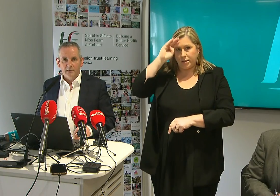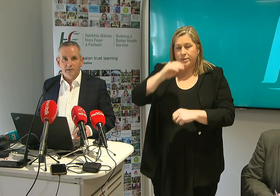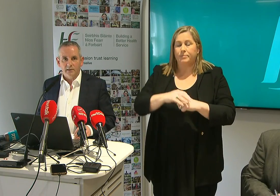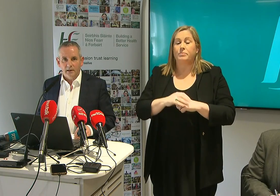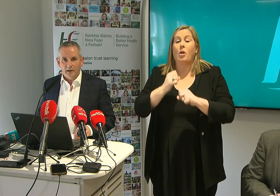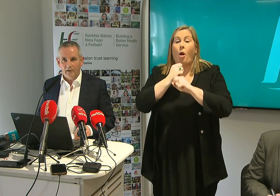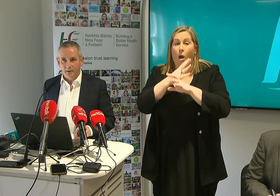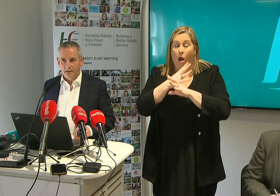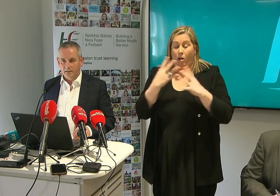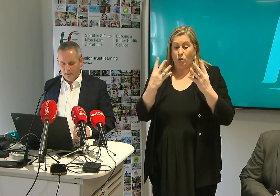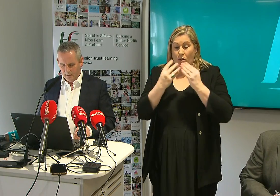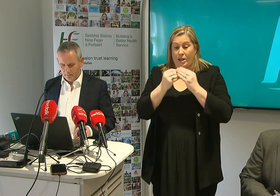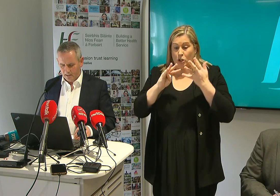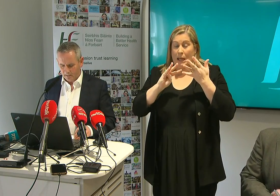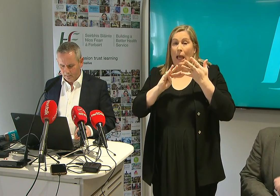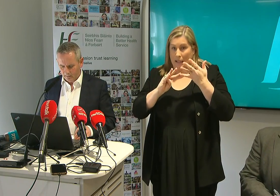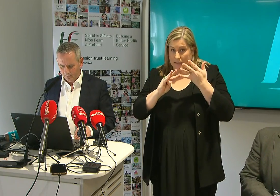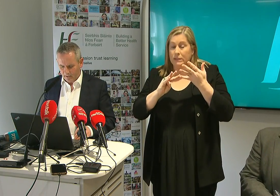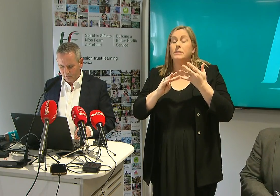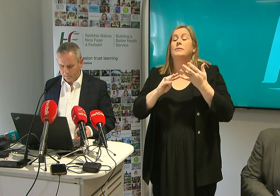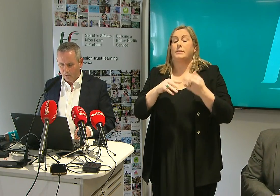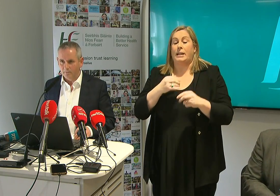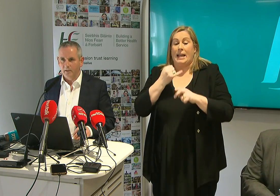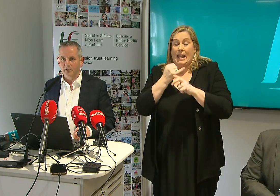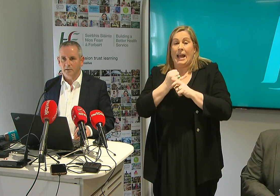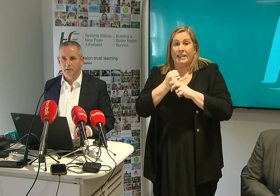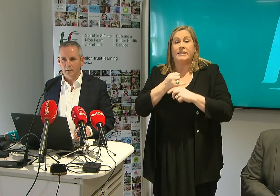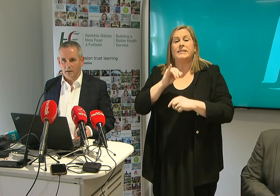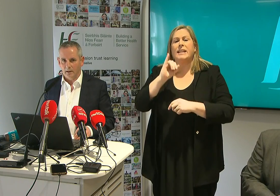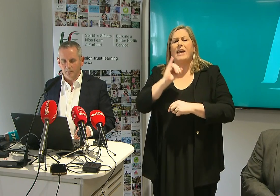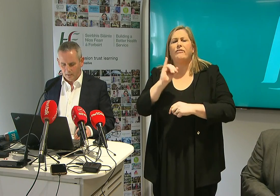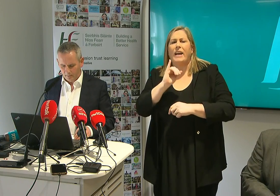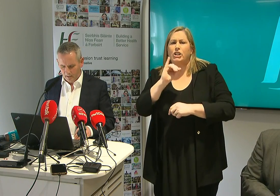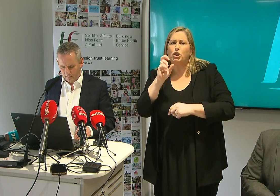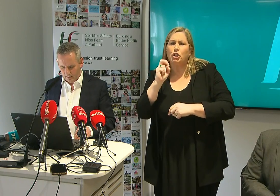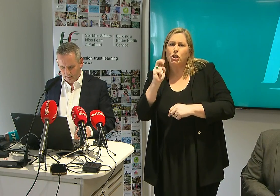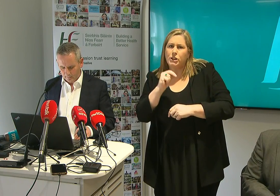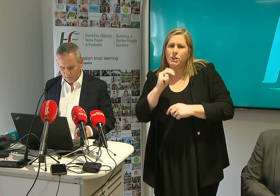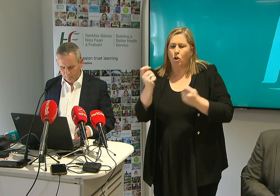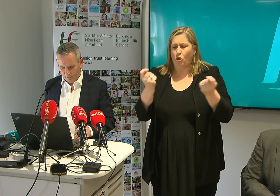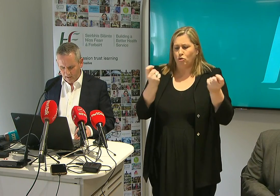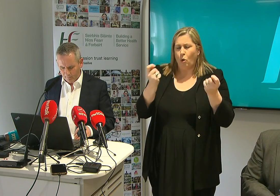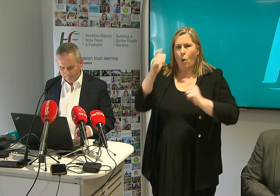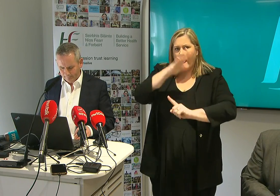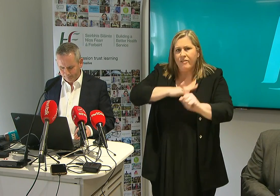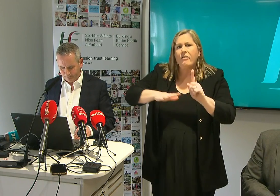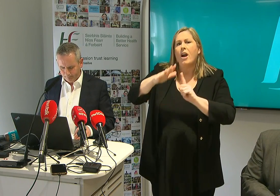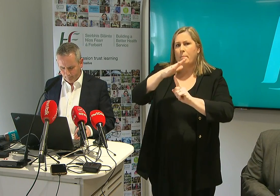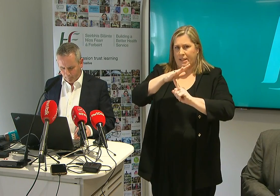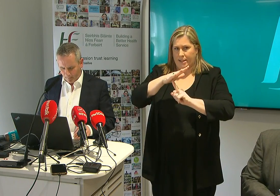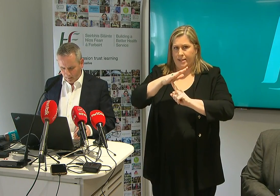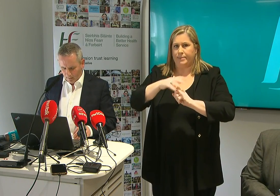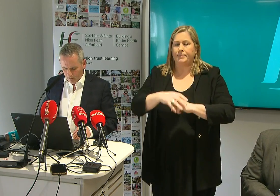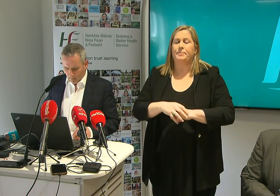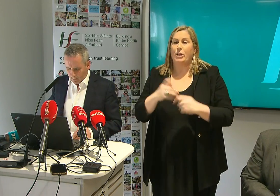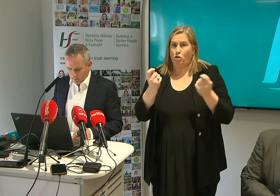of those cases have been placed in infection control environments and are being treated for in that manner,